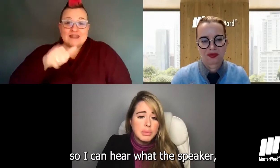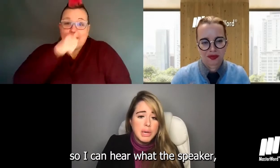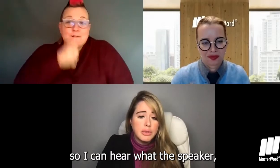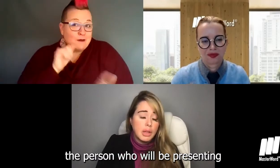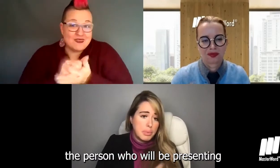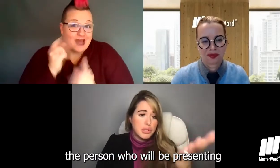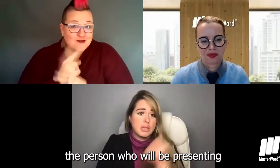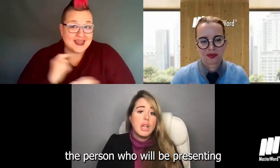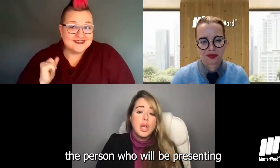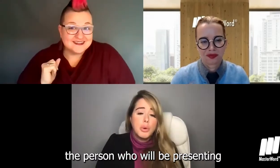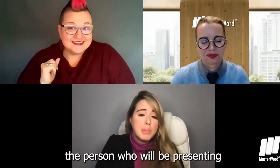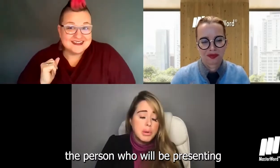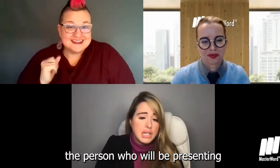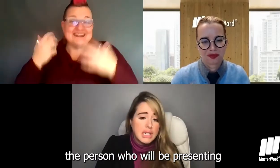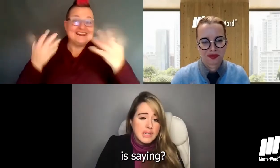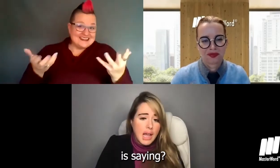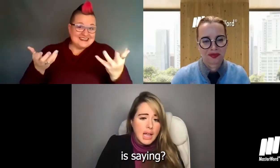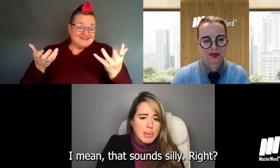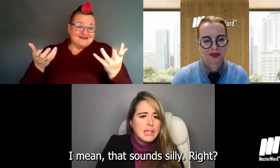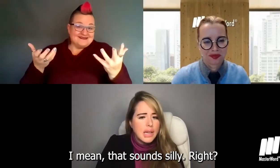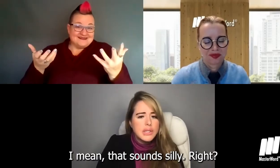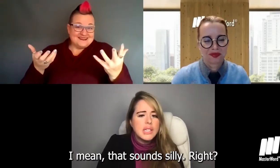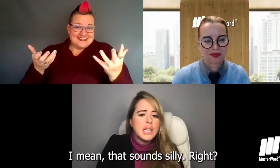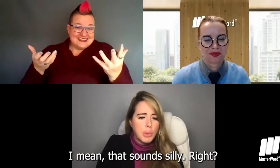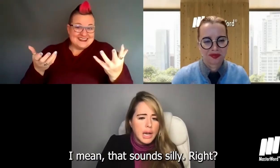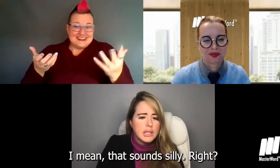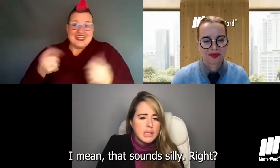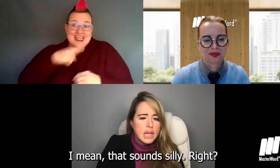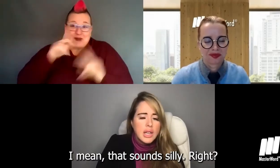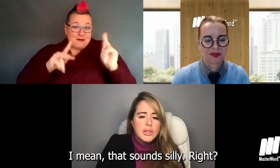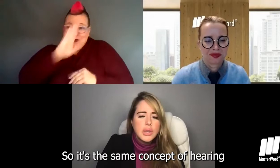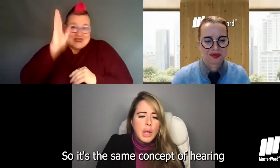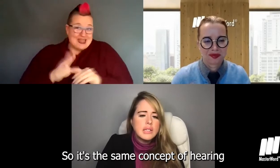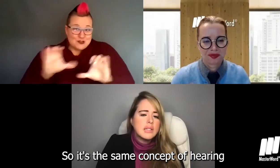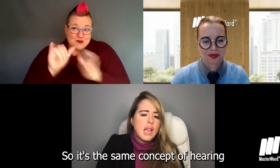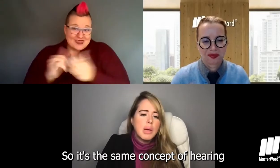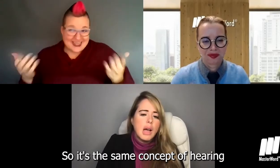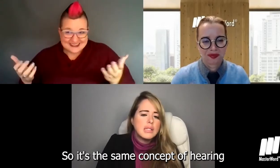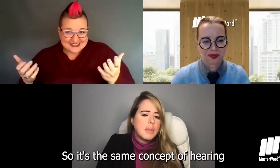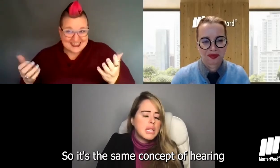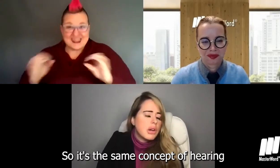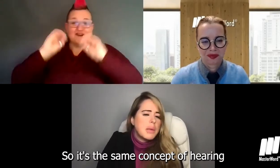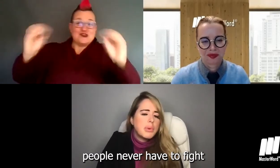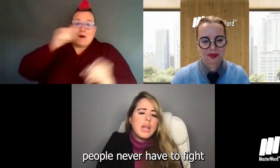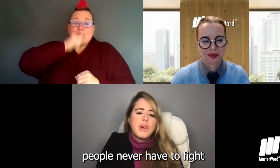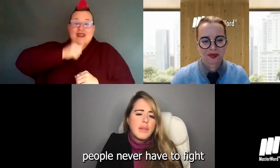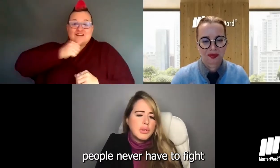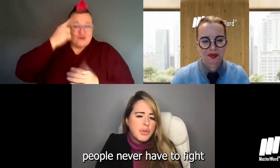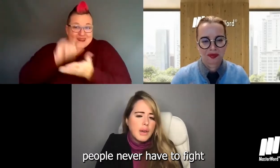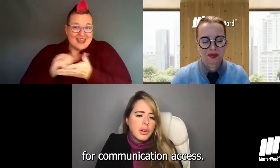the speaker the person who will be presenting is saying I mean that sounds silly right. So it's the same concept of hearing people never have to fight for